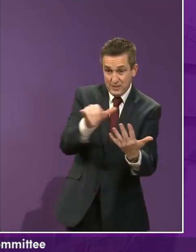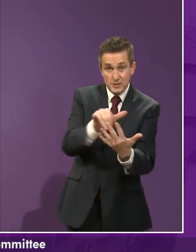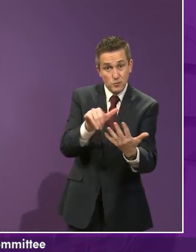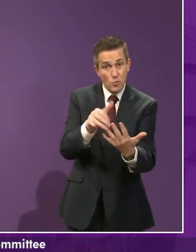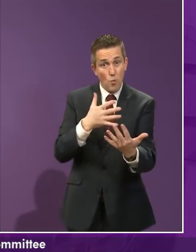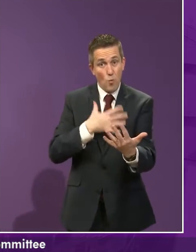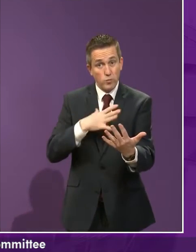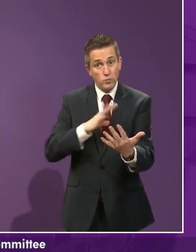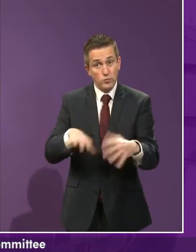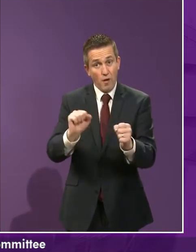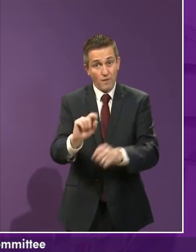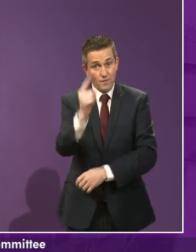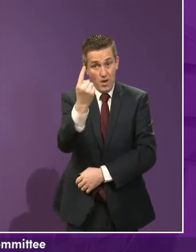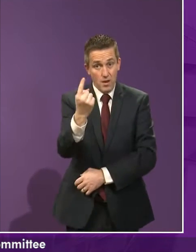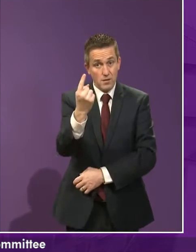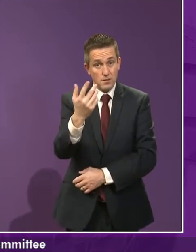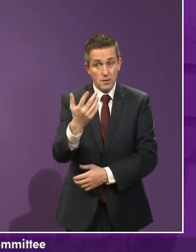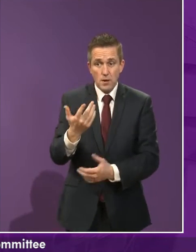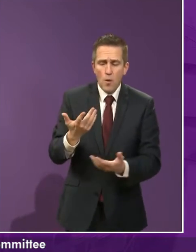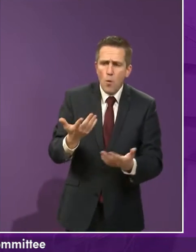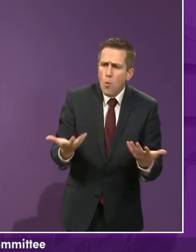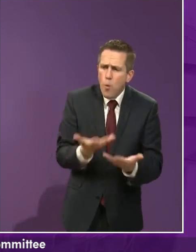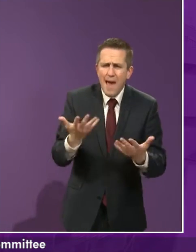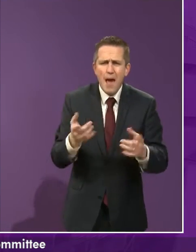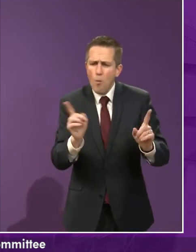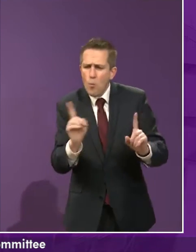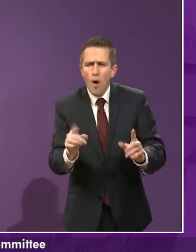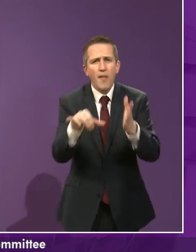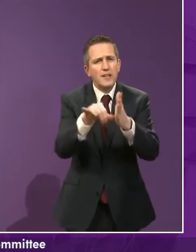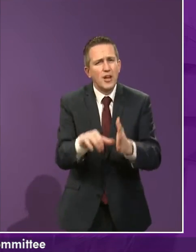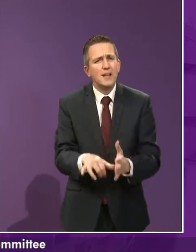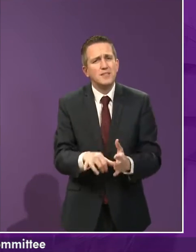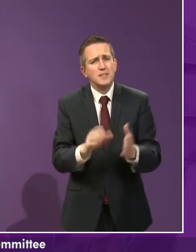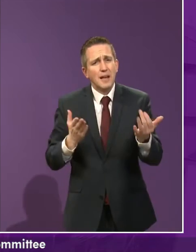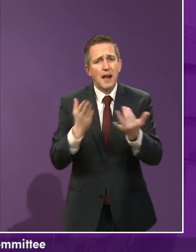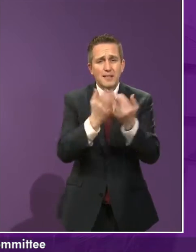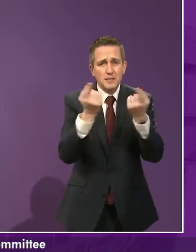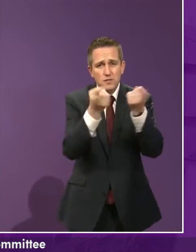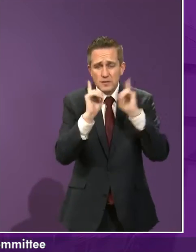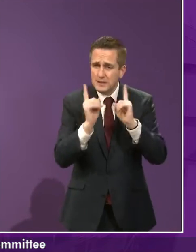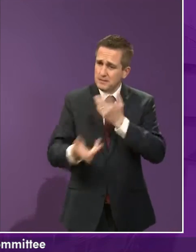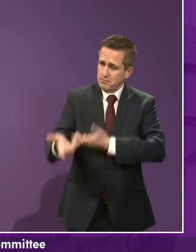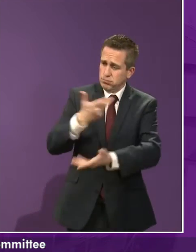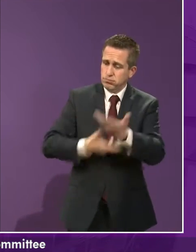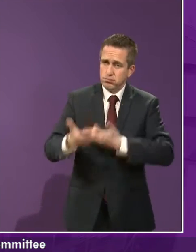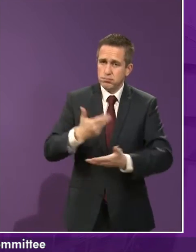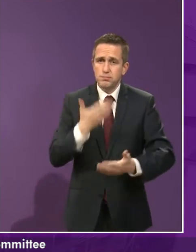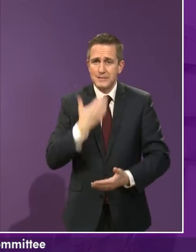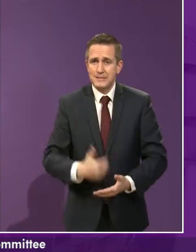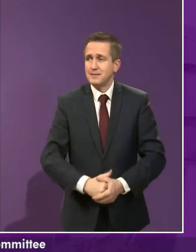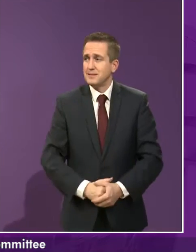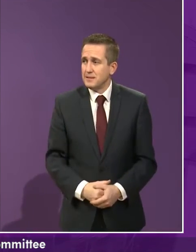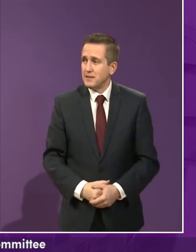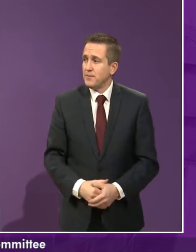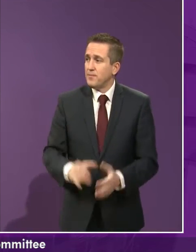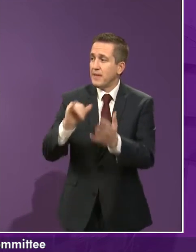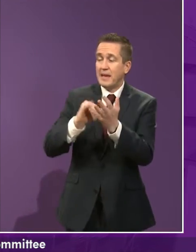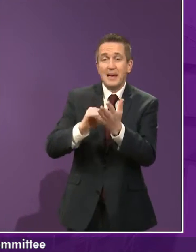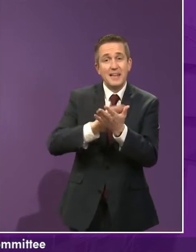give me some ideas of where they think the challenges are and what actions they're taking to address those challenges. Oh,